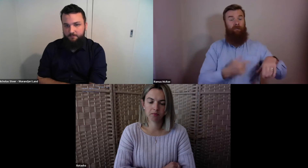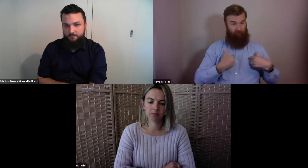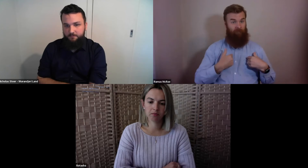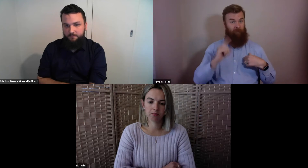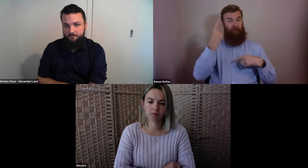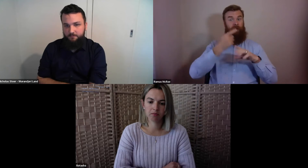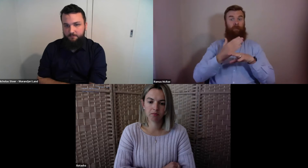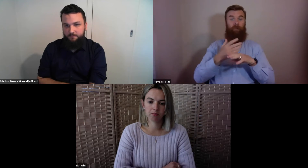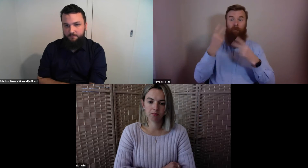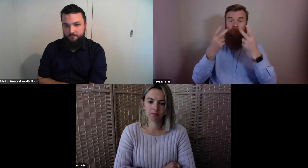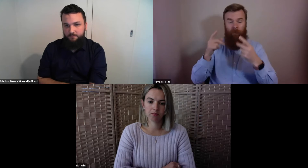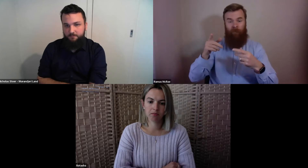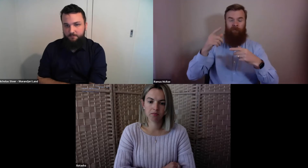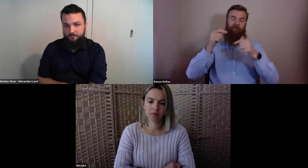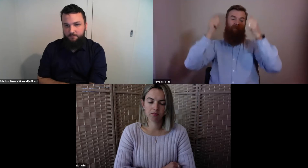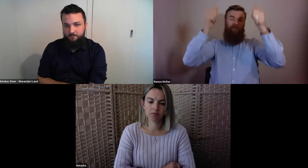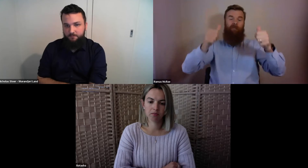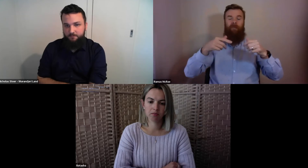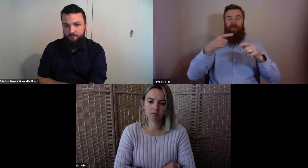job I did was as a kitchen hand.